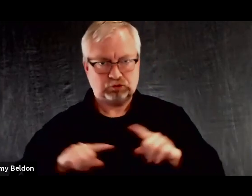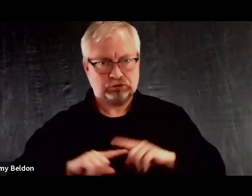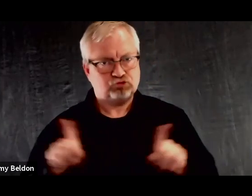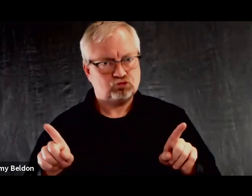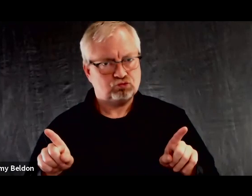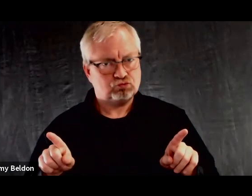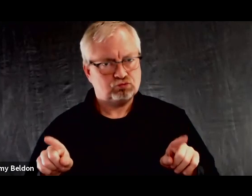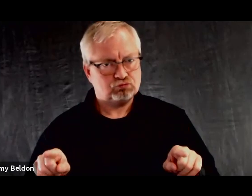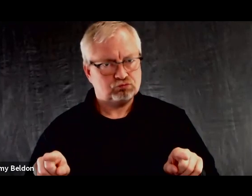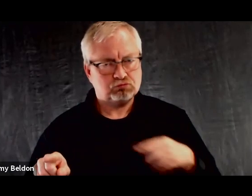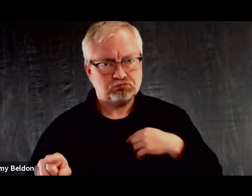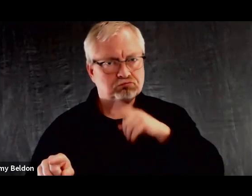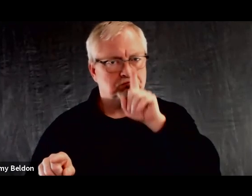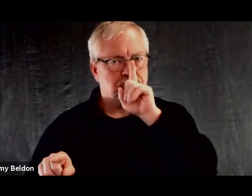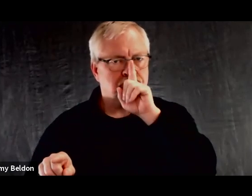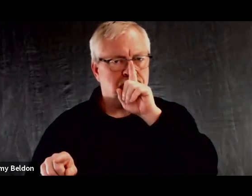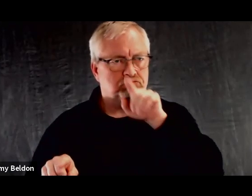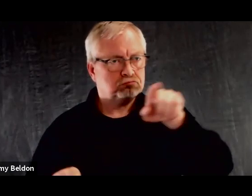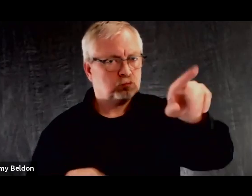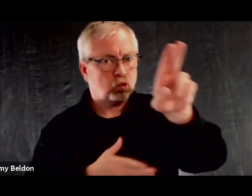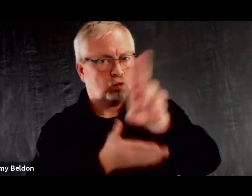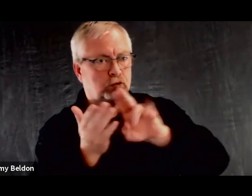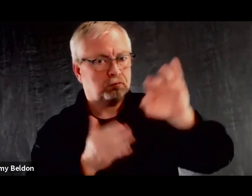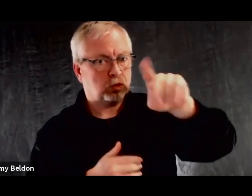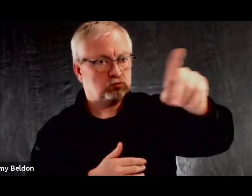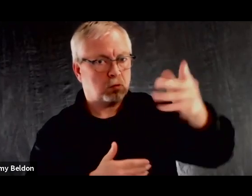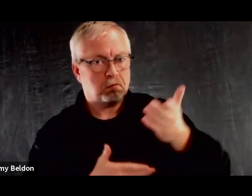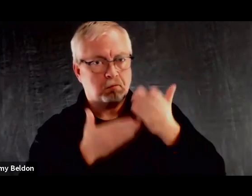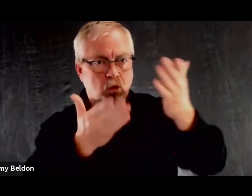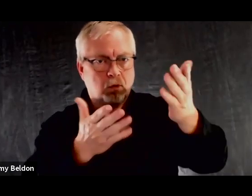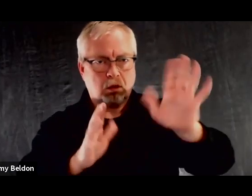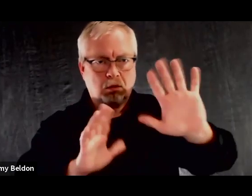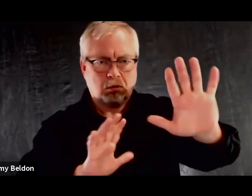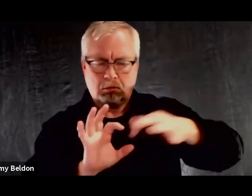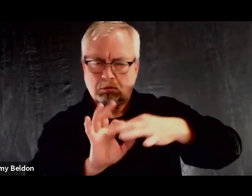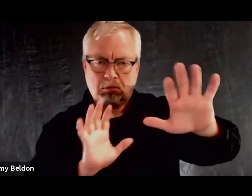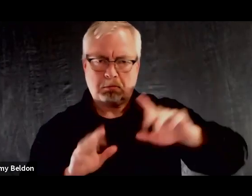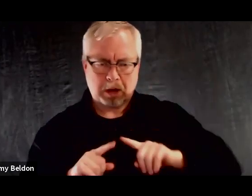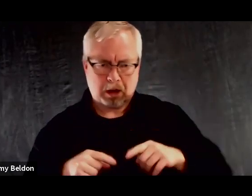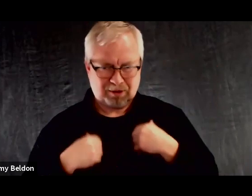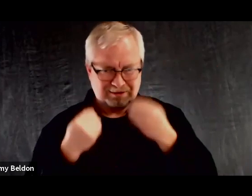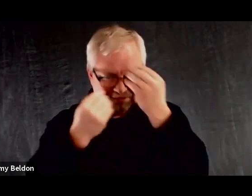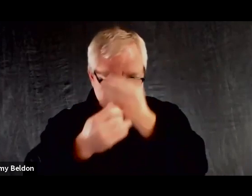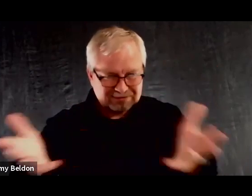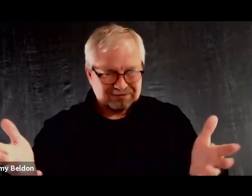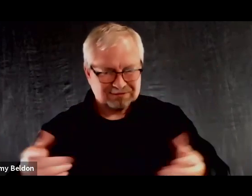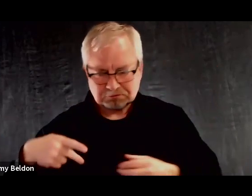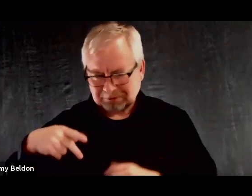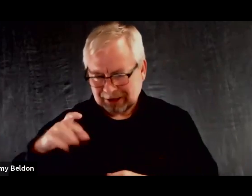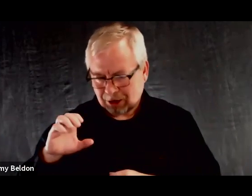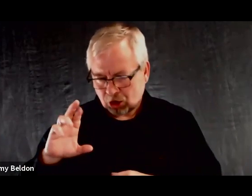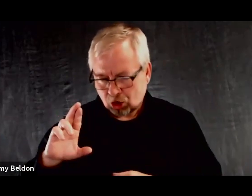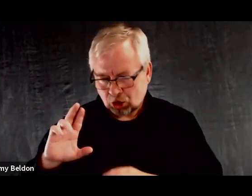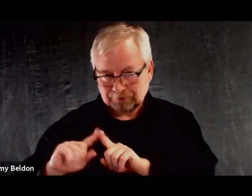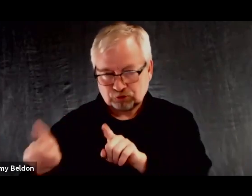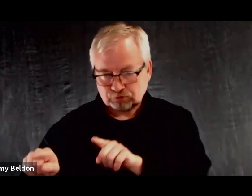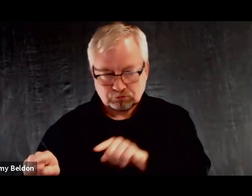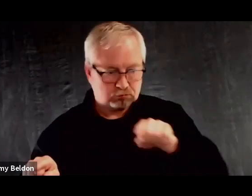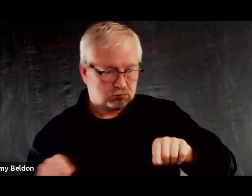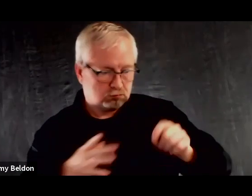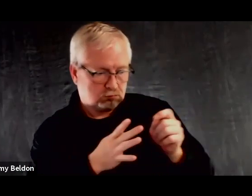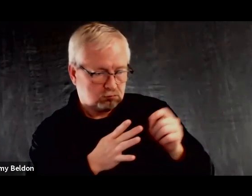just that those are two different kinds of tests that they're talking about with two different purposes. Right. Yeah, I kind of combined them